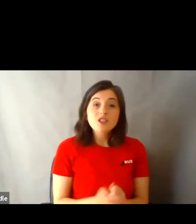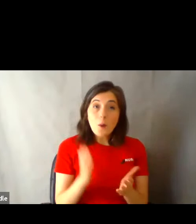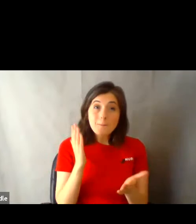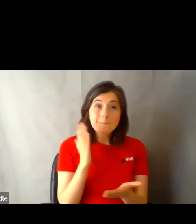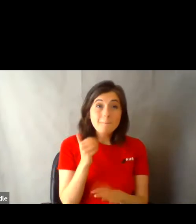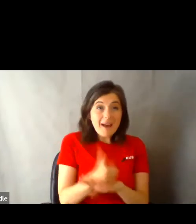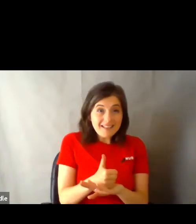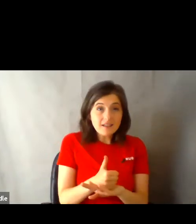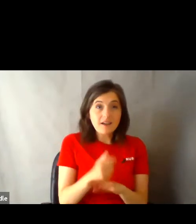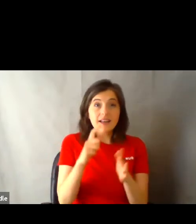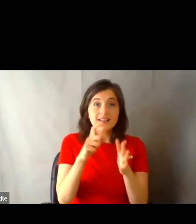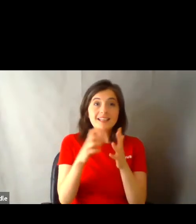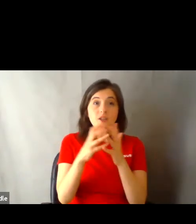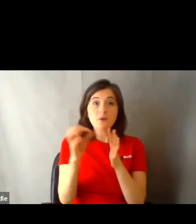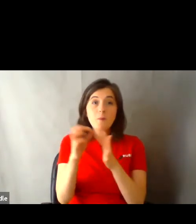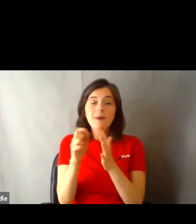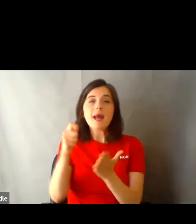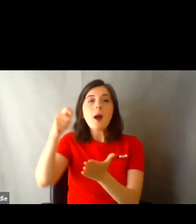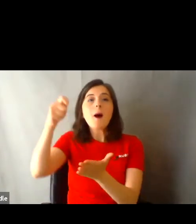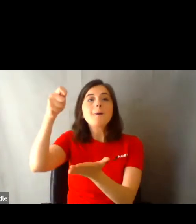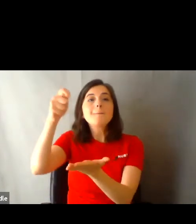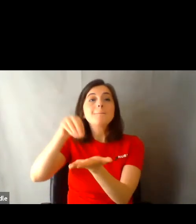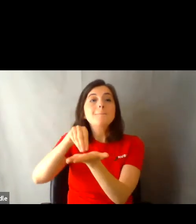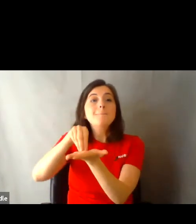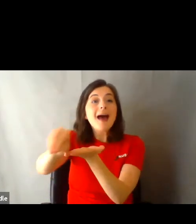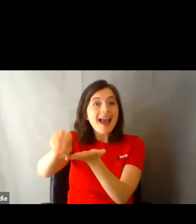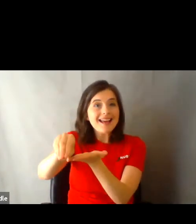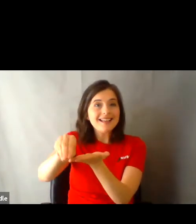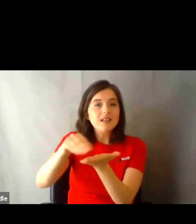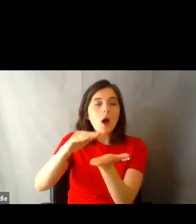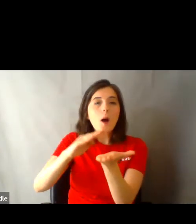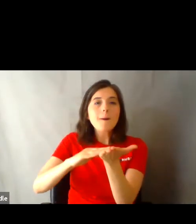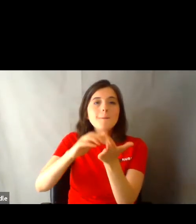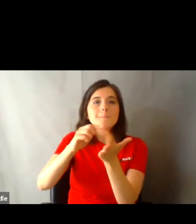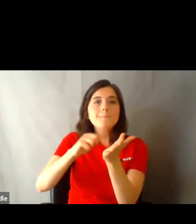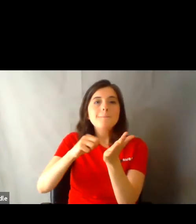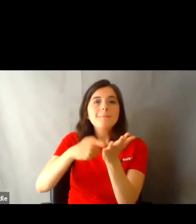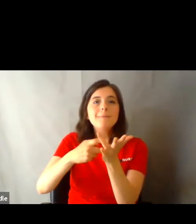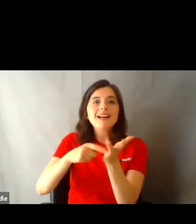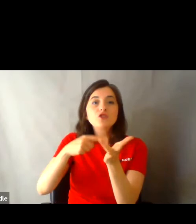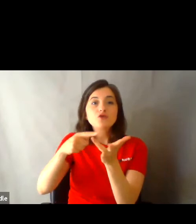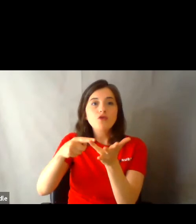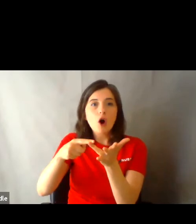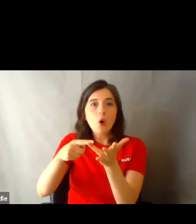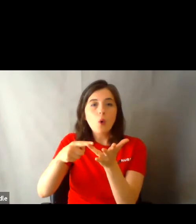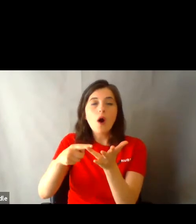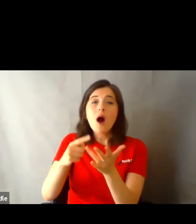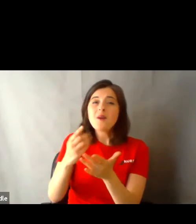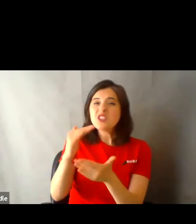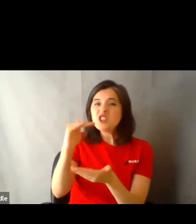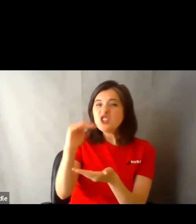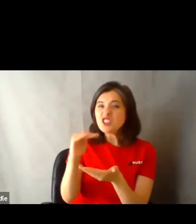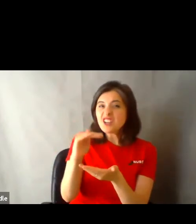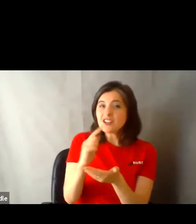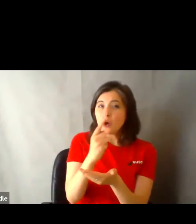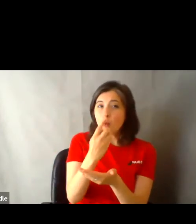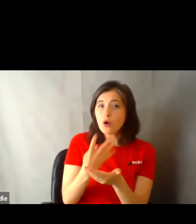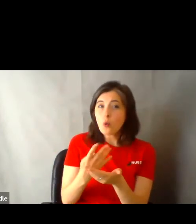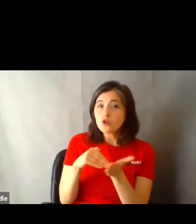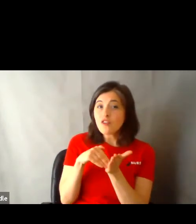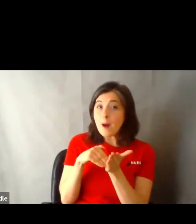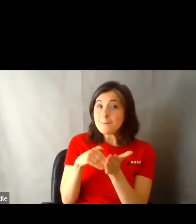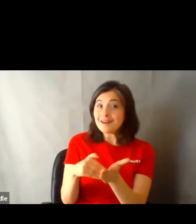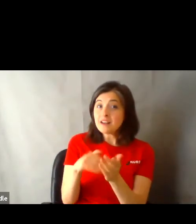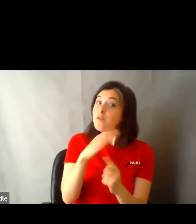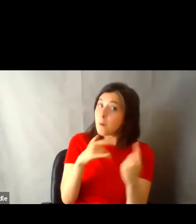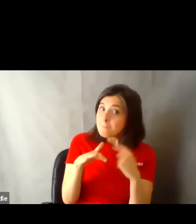and Pensions paid the Metro newspaper a large sum of money, namely just under £250,000 of public